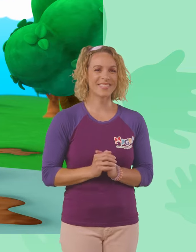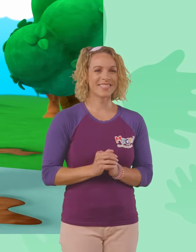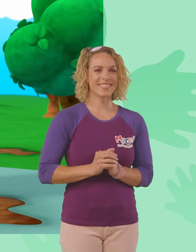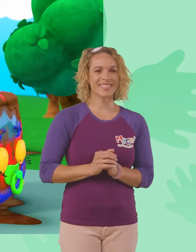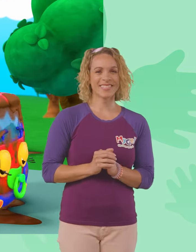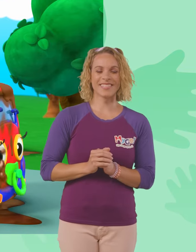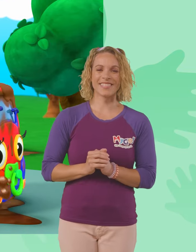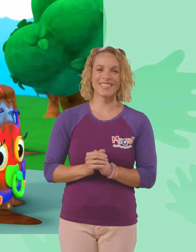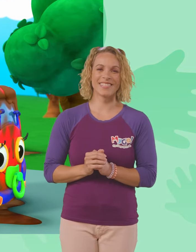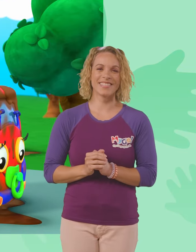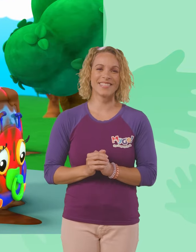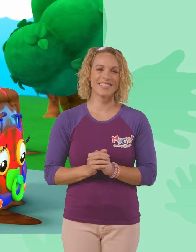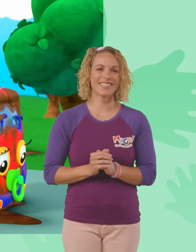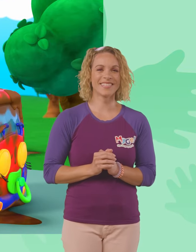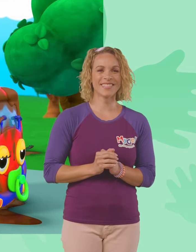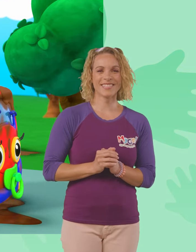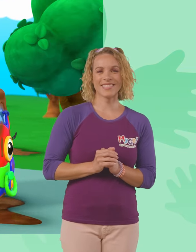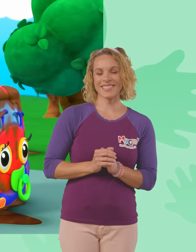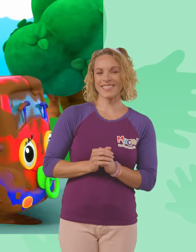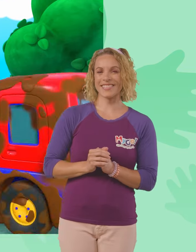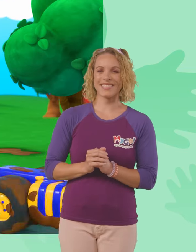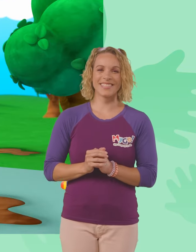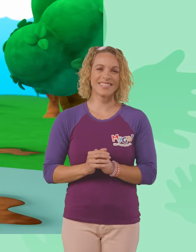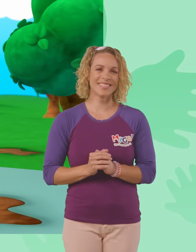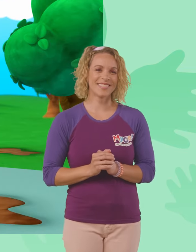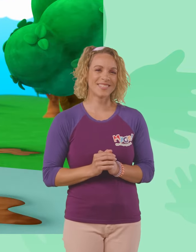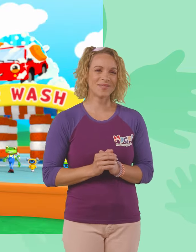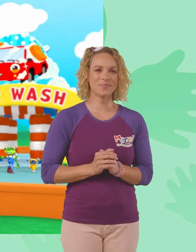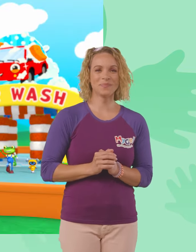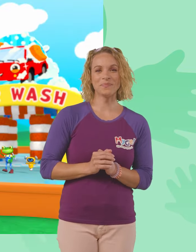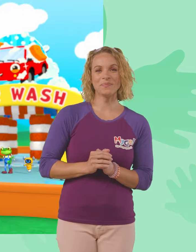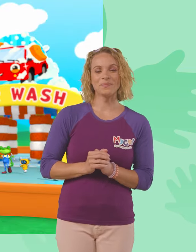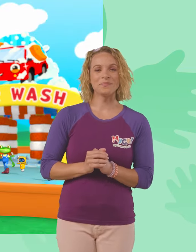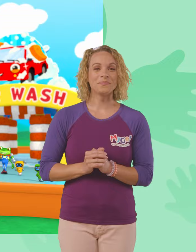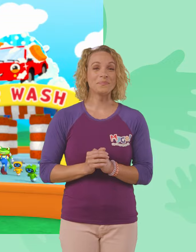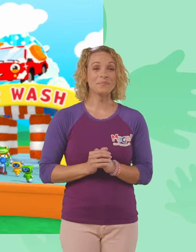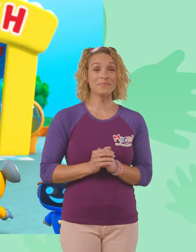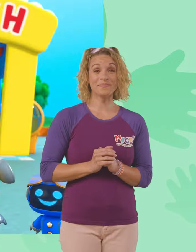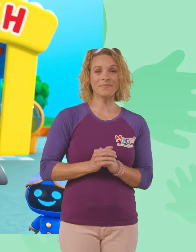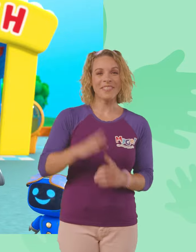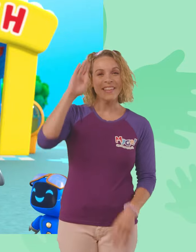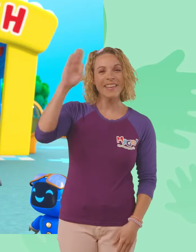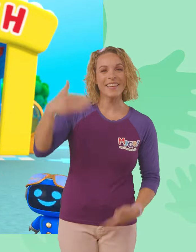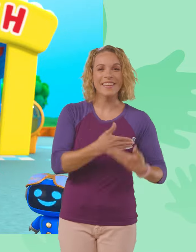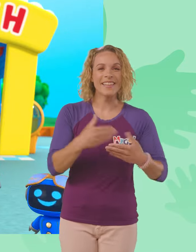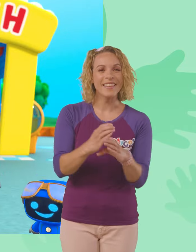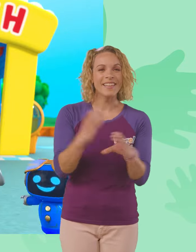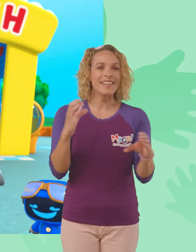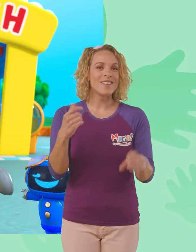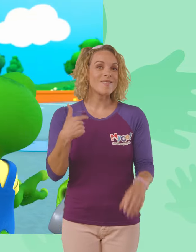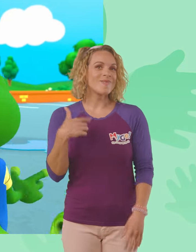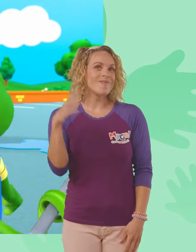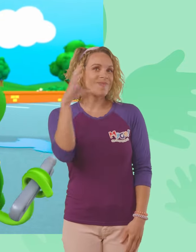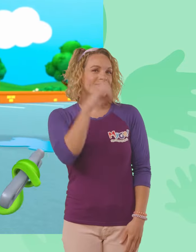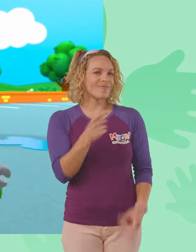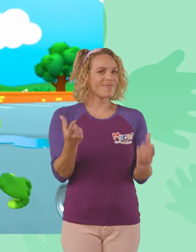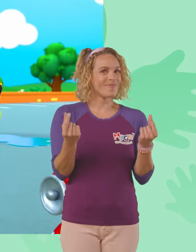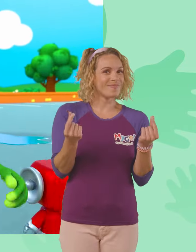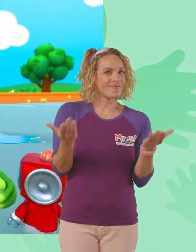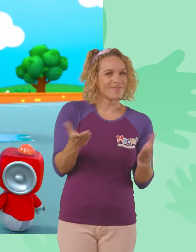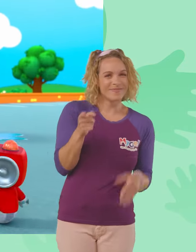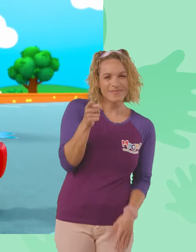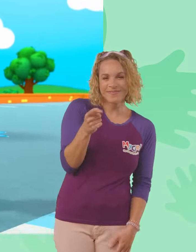Ooh. Hello, baby truck. Let